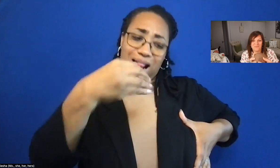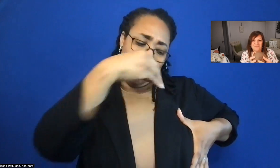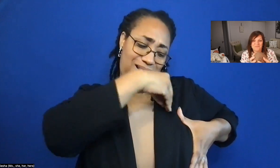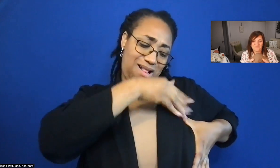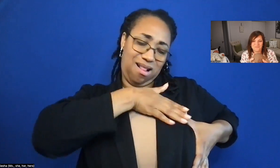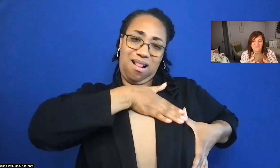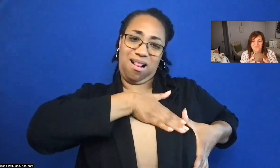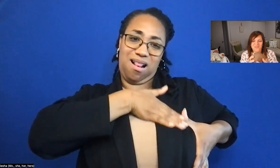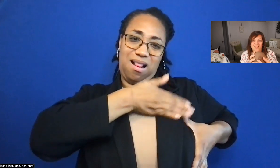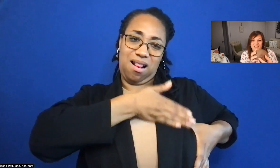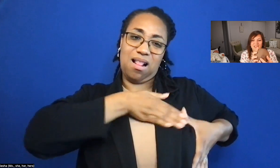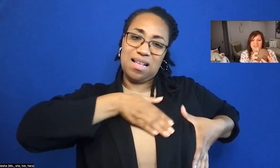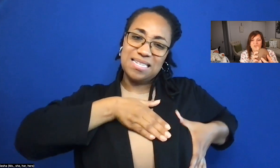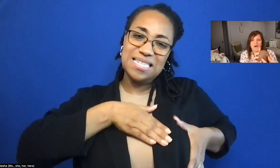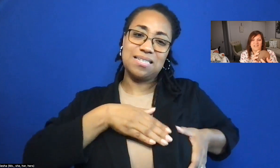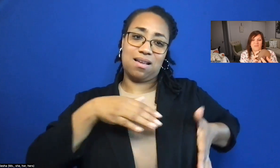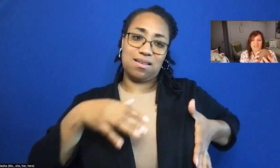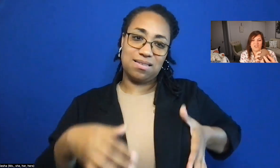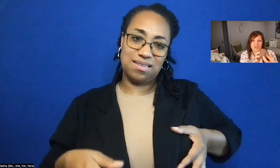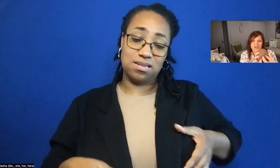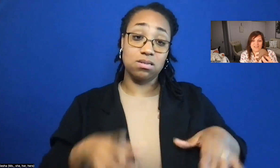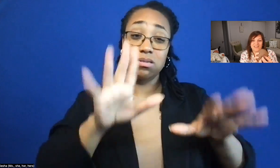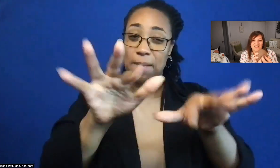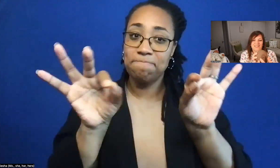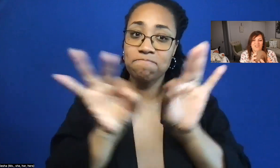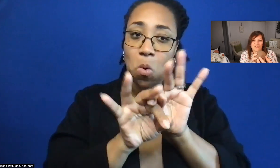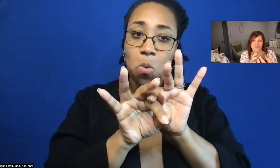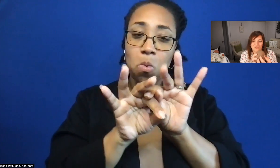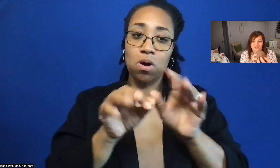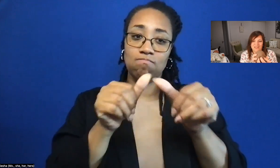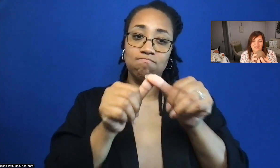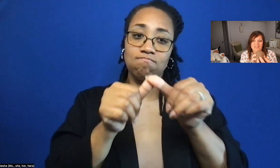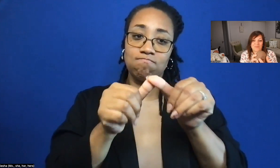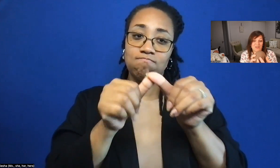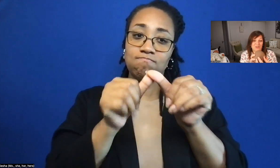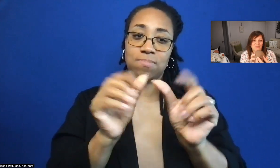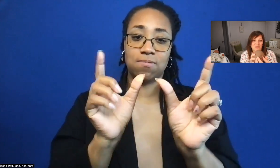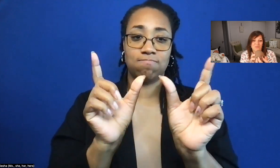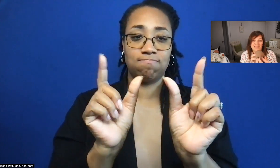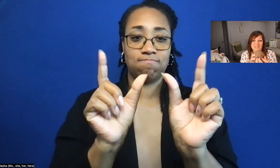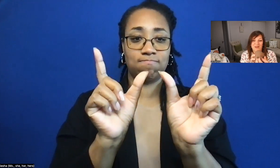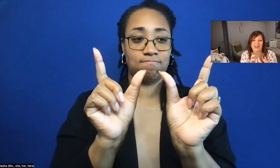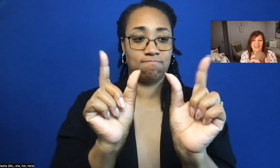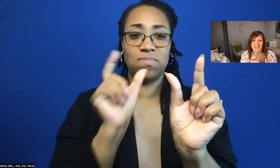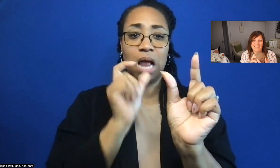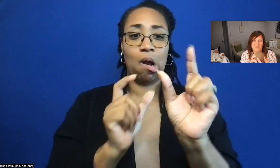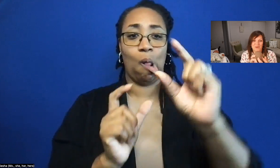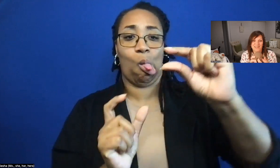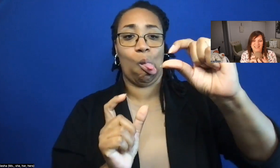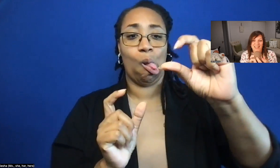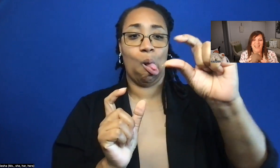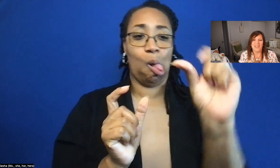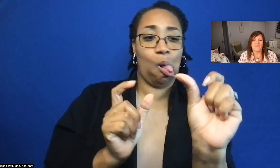way. You want to make sure to do symmetrical movements behind that